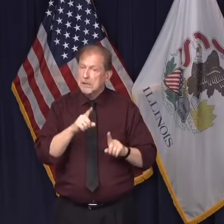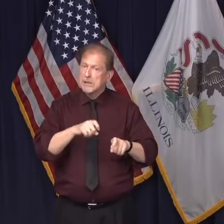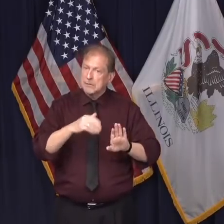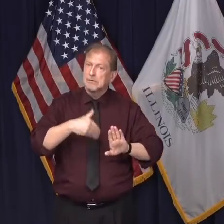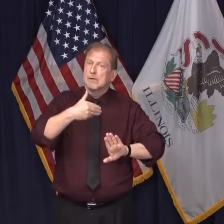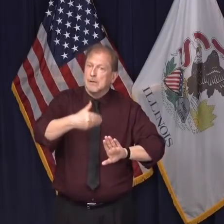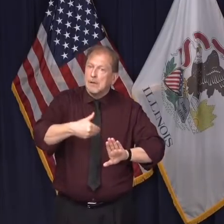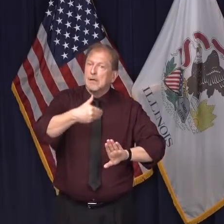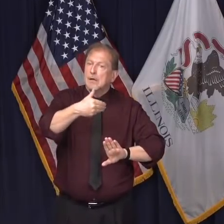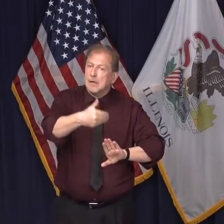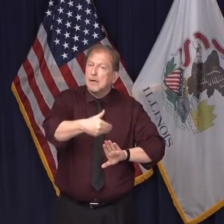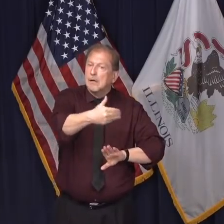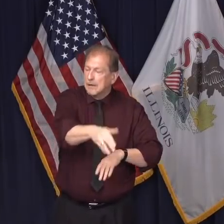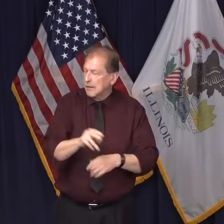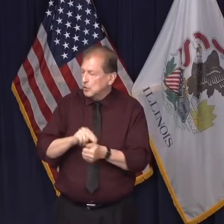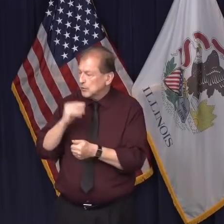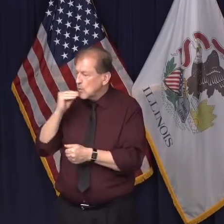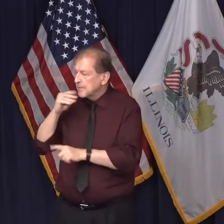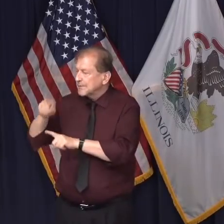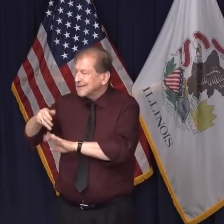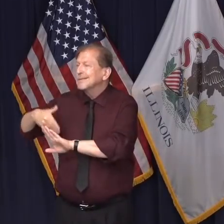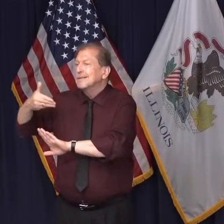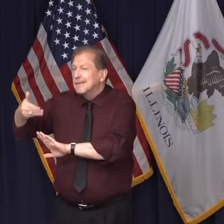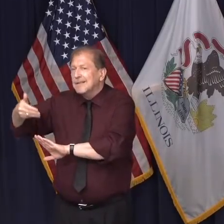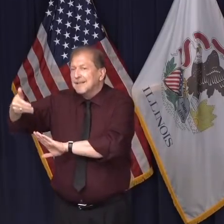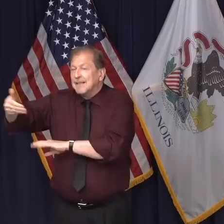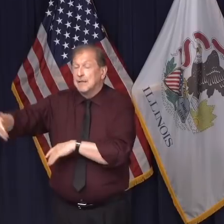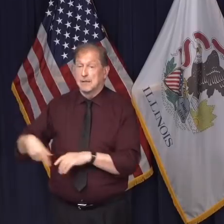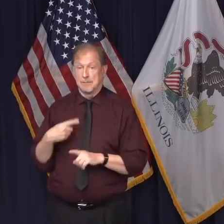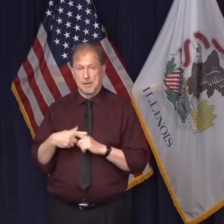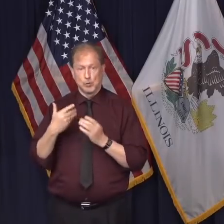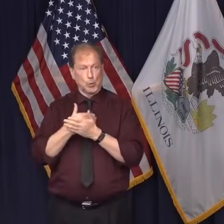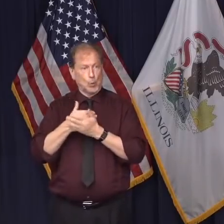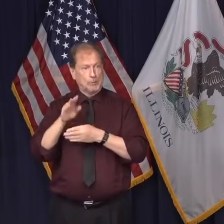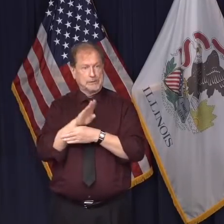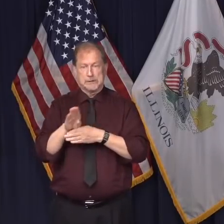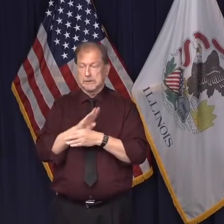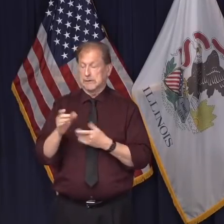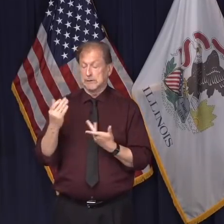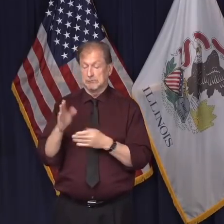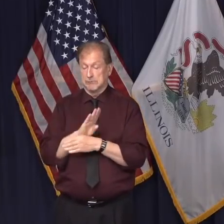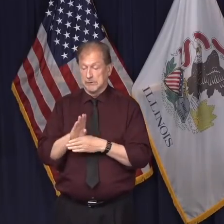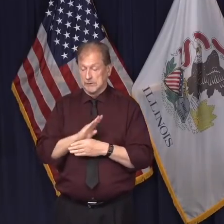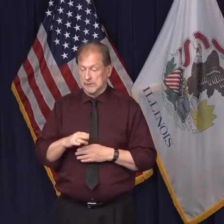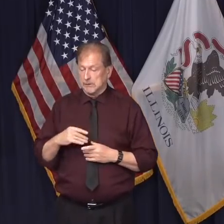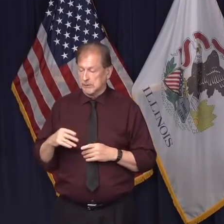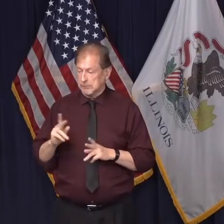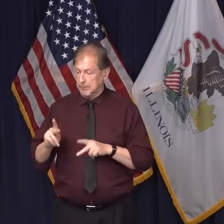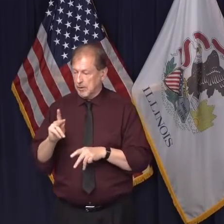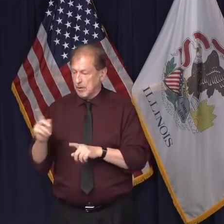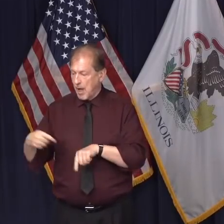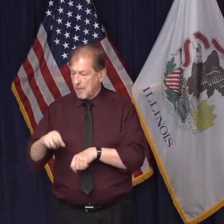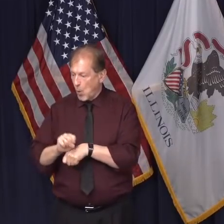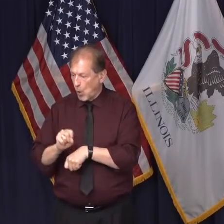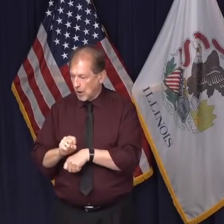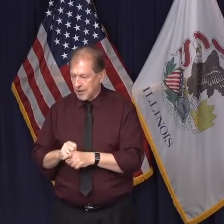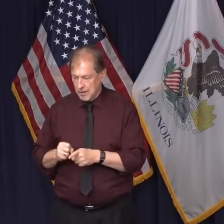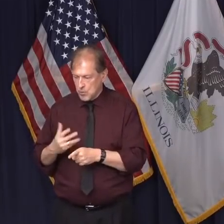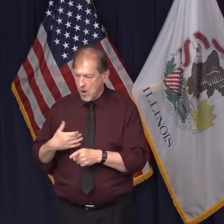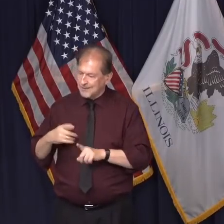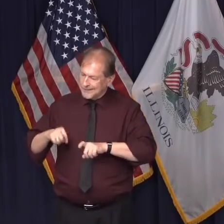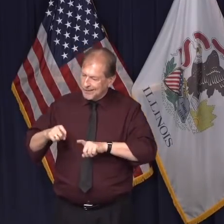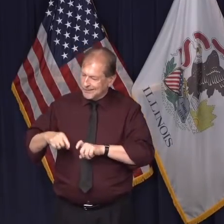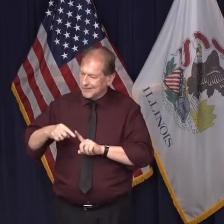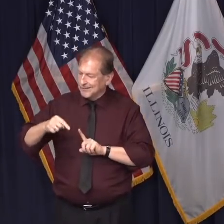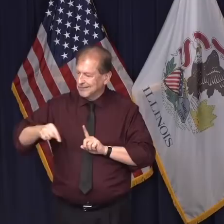as we are reopening many businesses across the state, that the businesses where there are more at-risk individuals, that they also